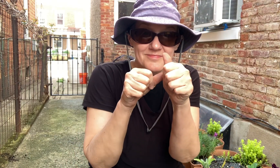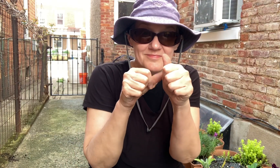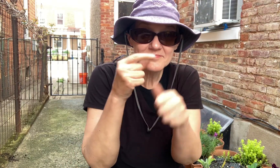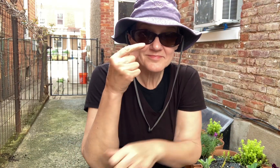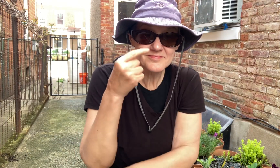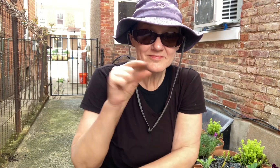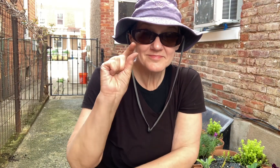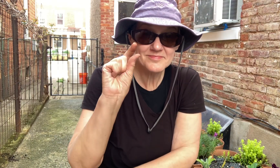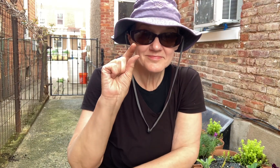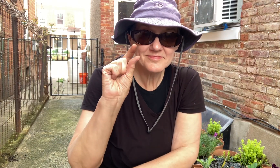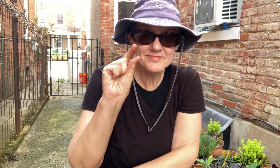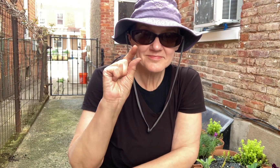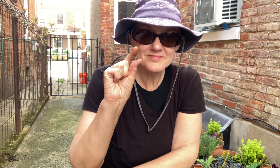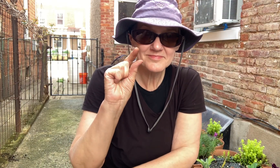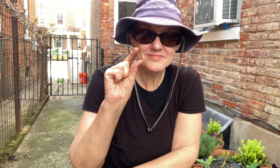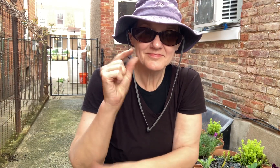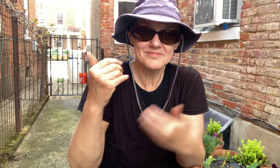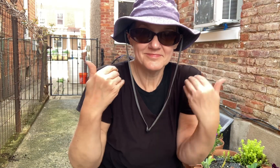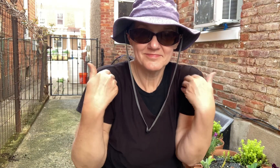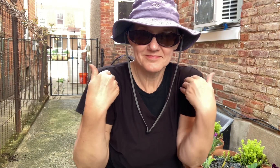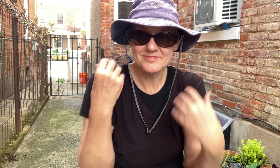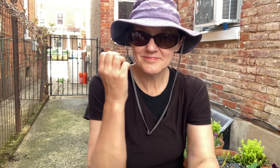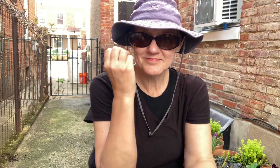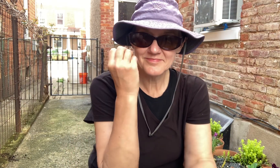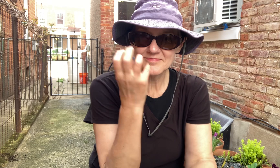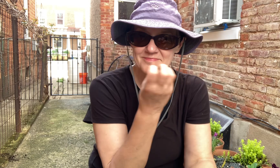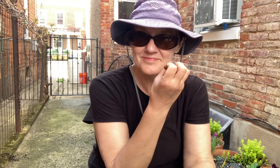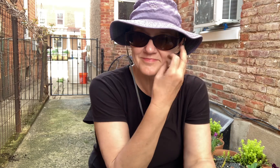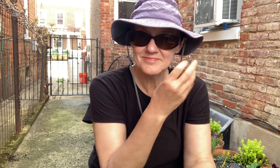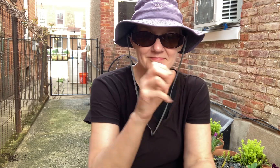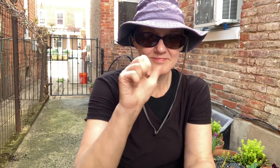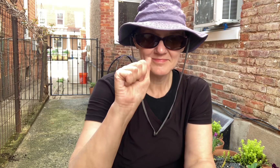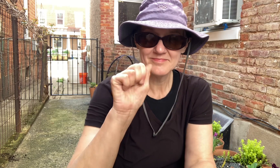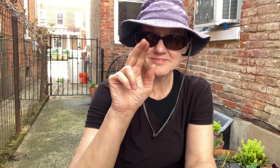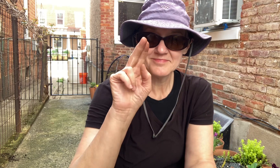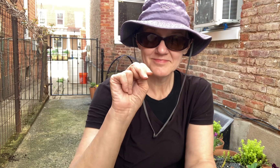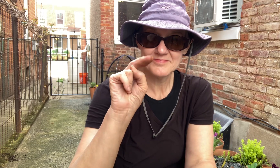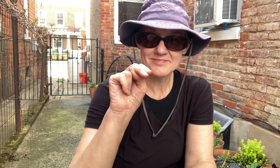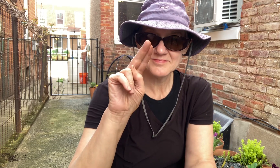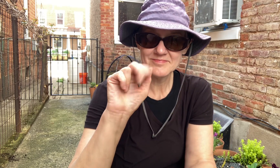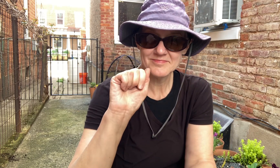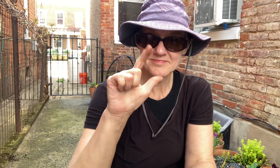And between each green, it alternates a flower.